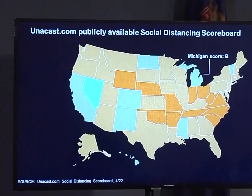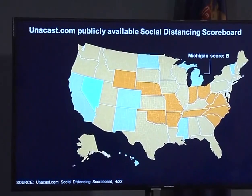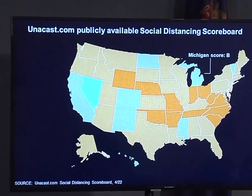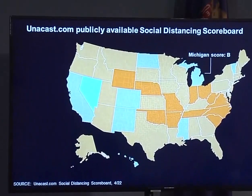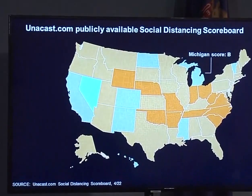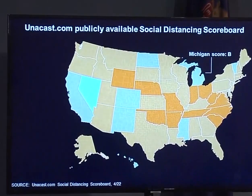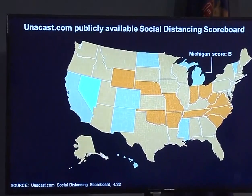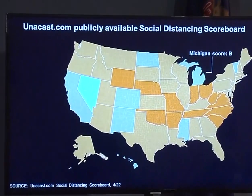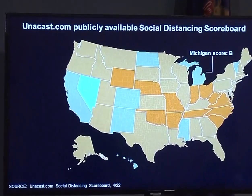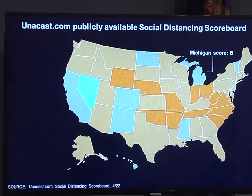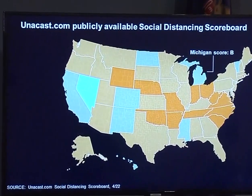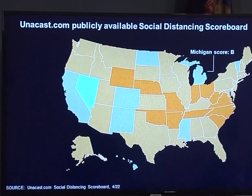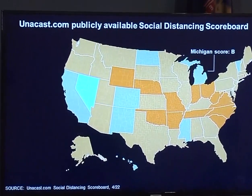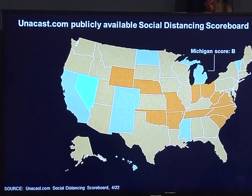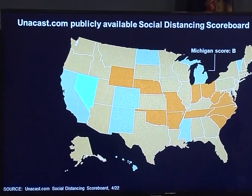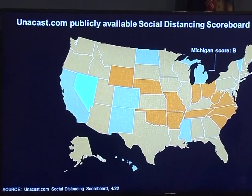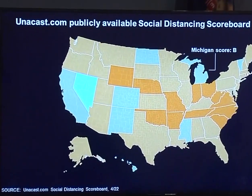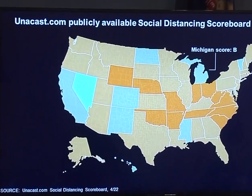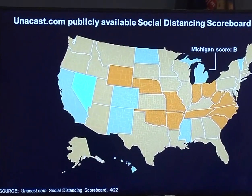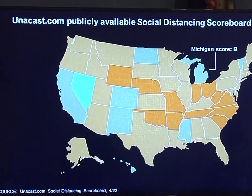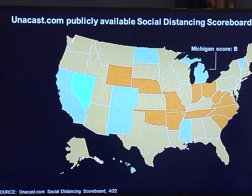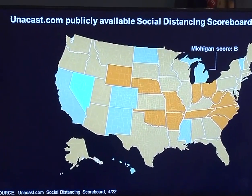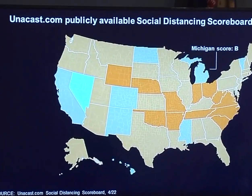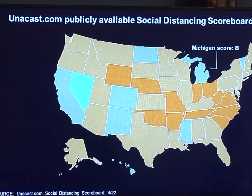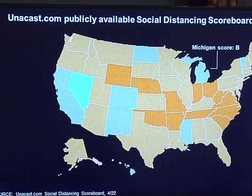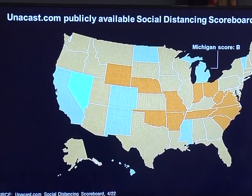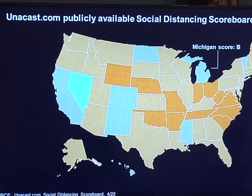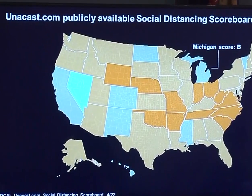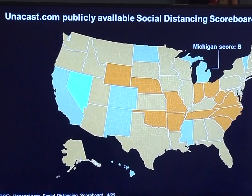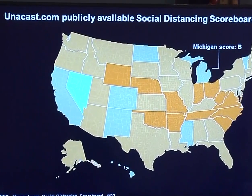distancing. And we are really